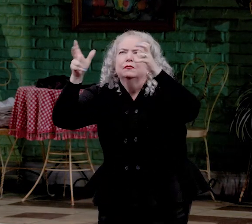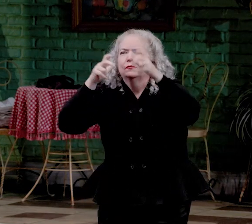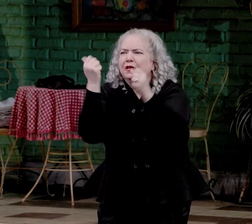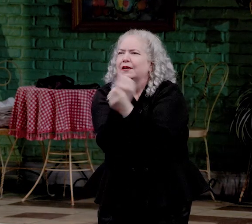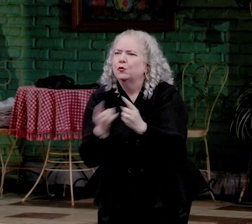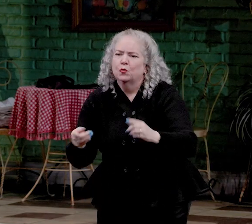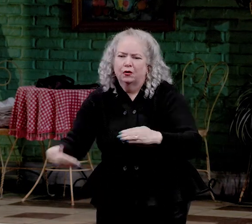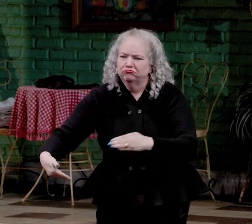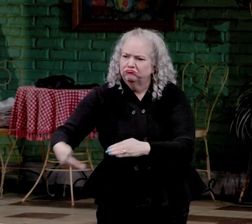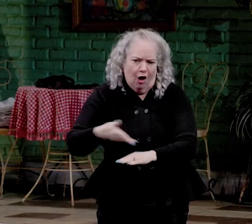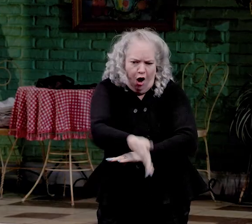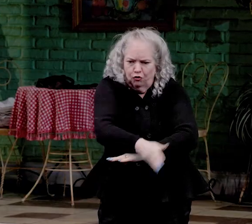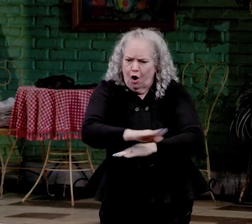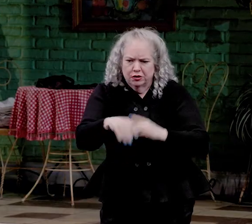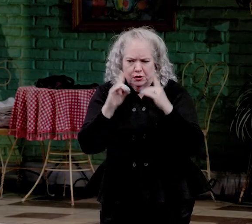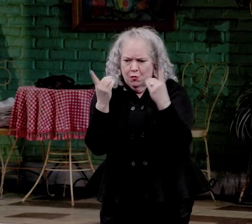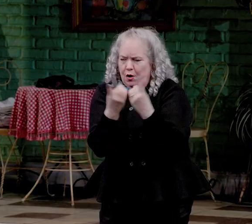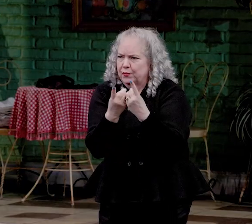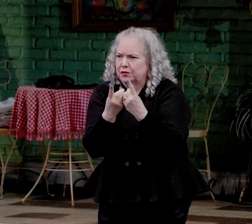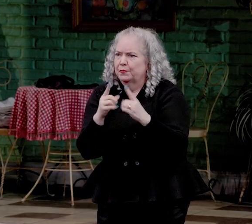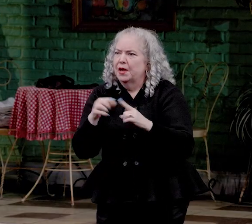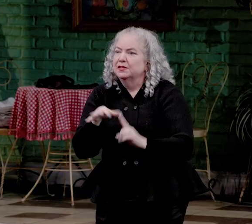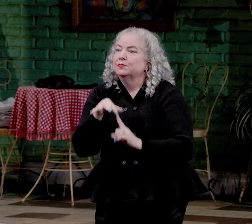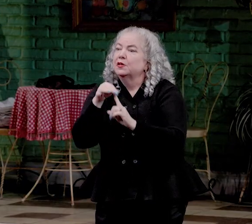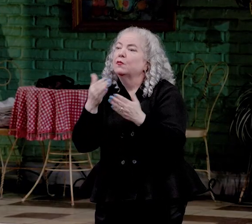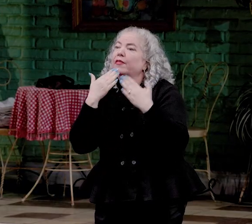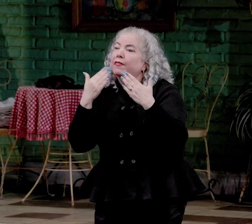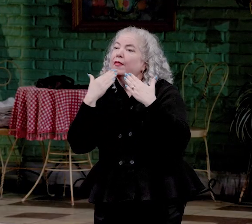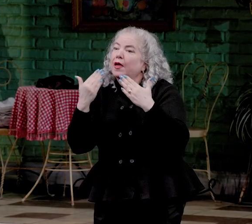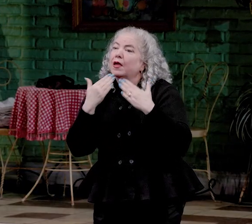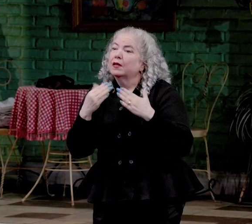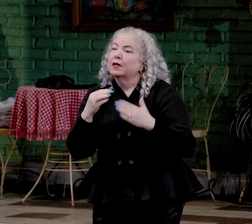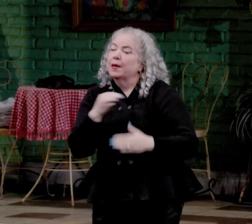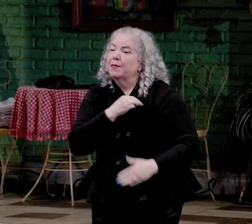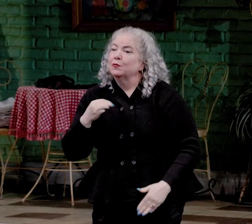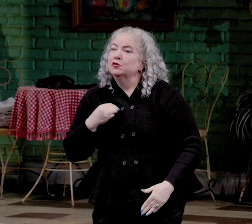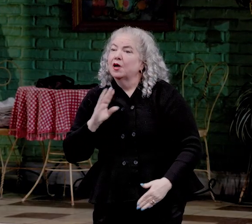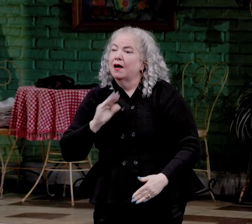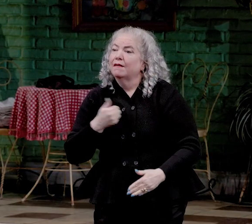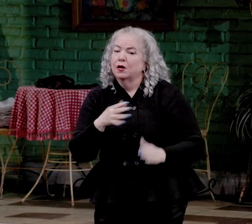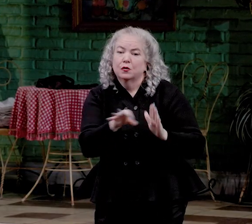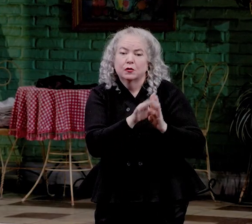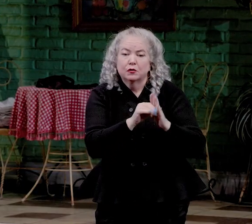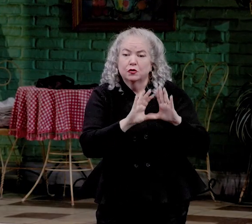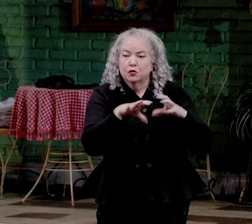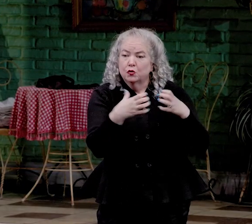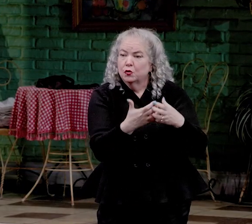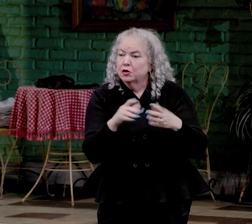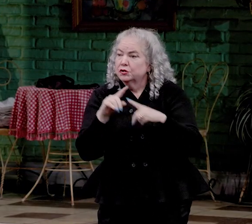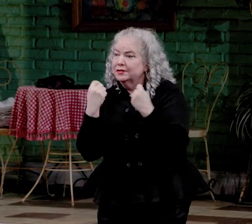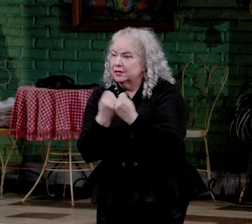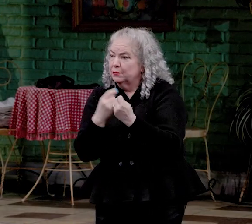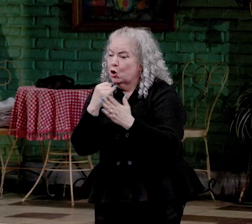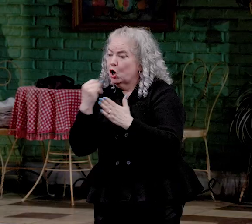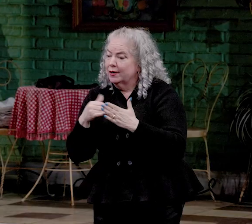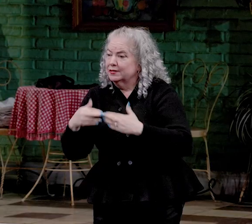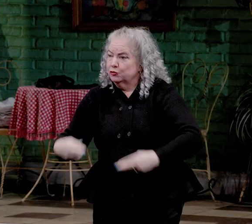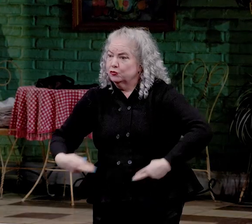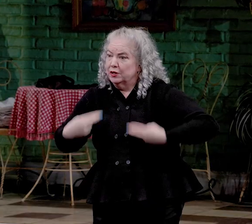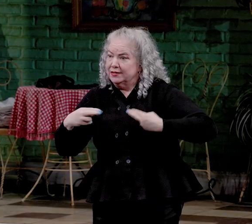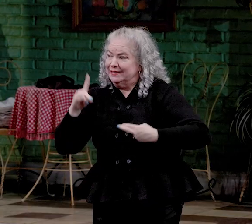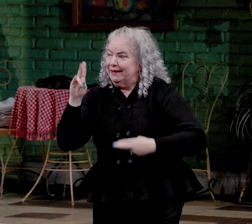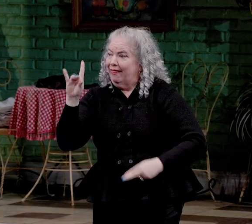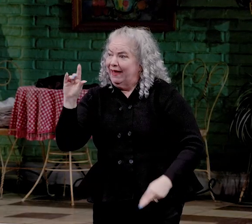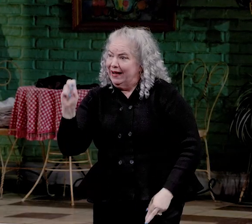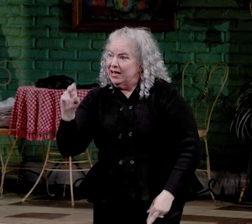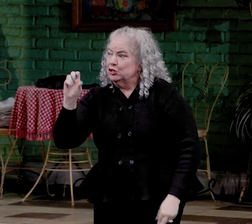our departments here, but I especially want to thank the members of our curation team, our artists in residence, Delana